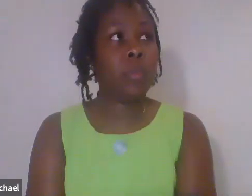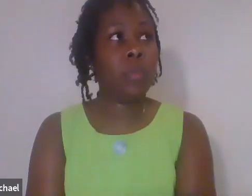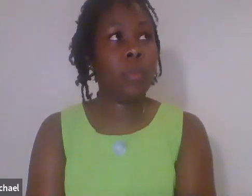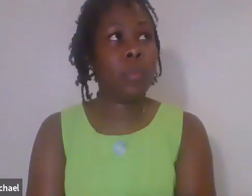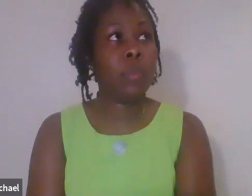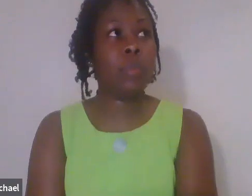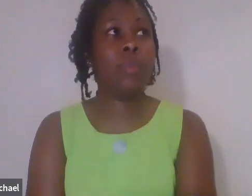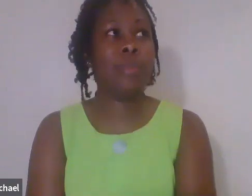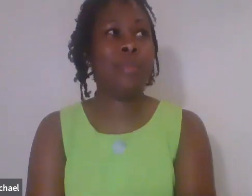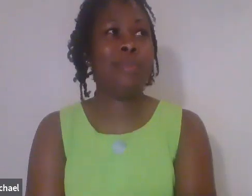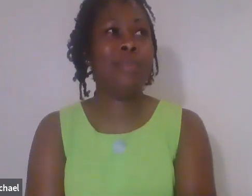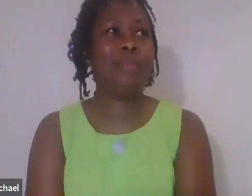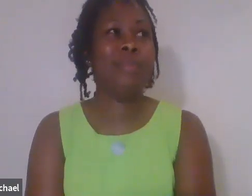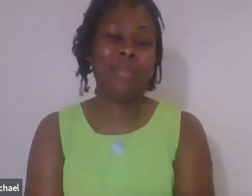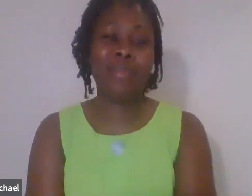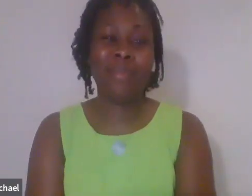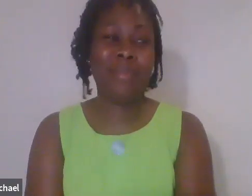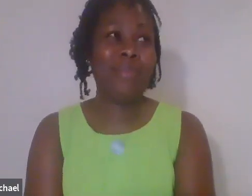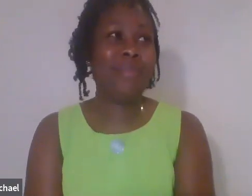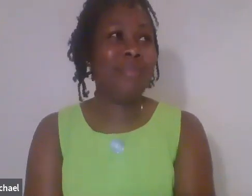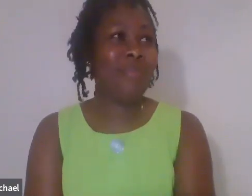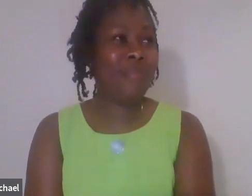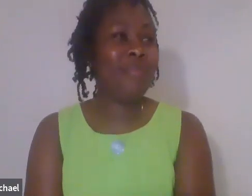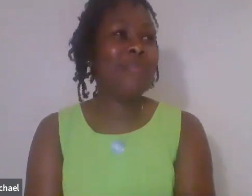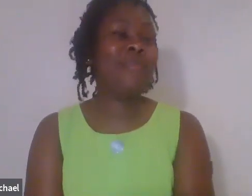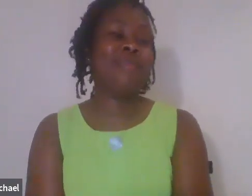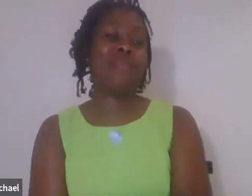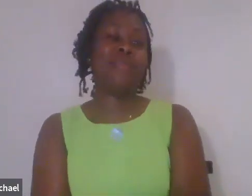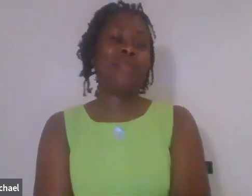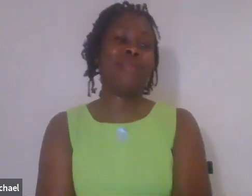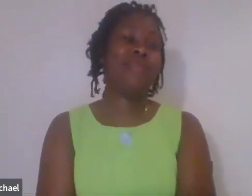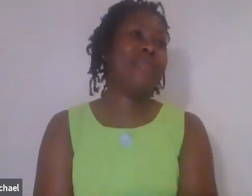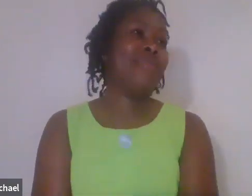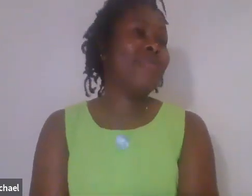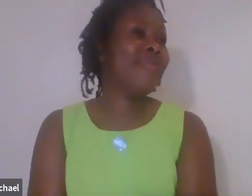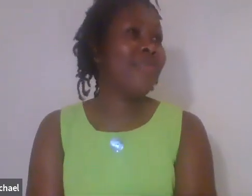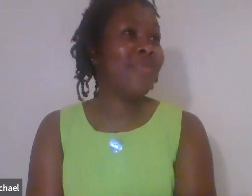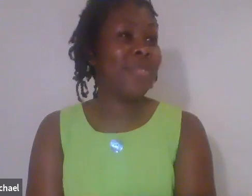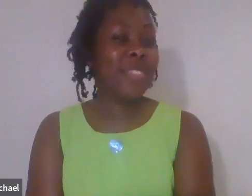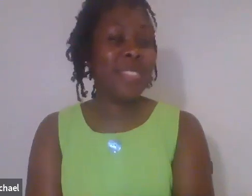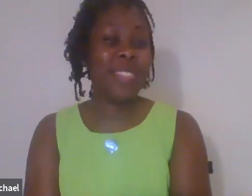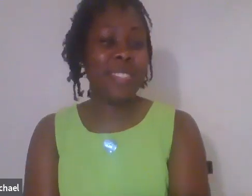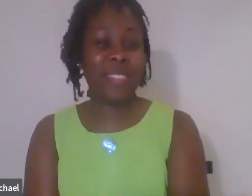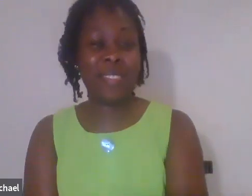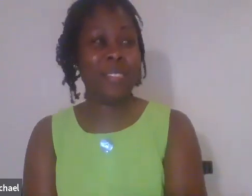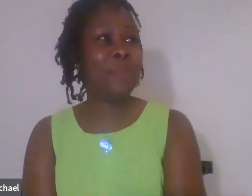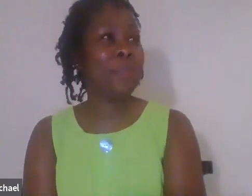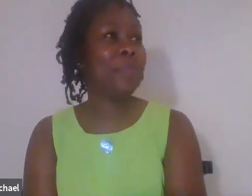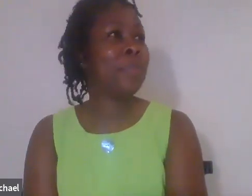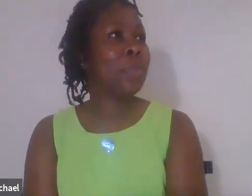Yes, I had a question. Yes, please. Yes, go ahead. First of all, I'd like to say that